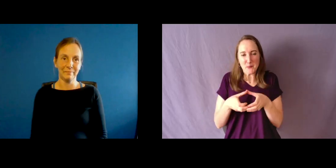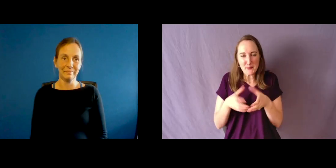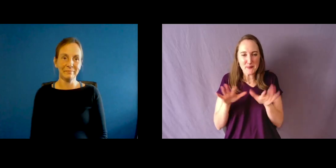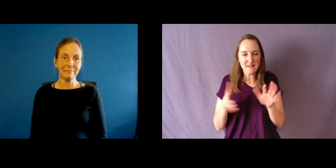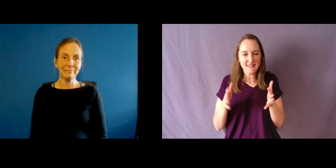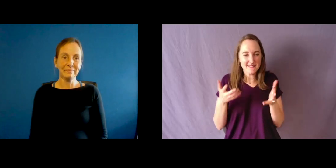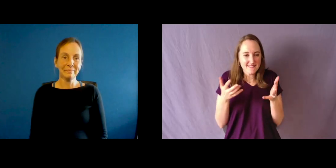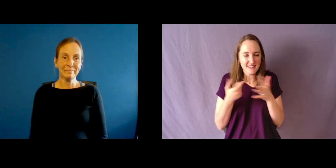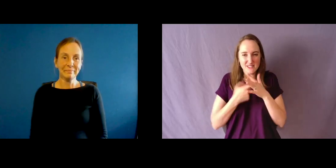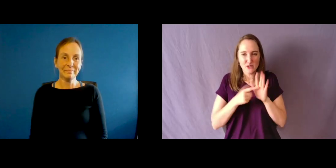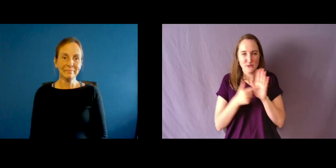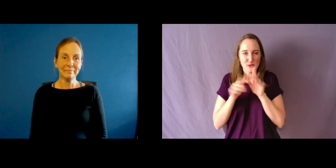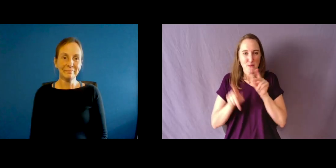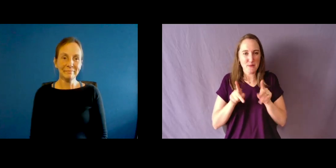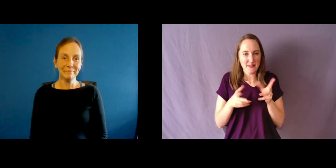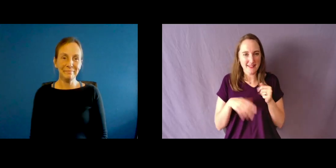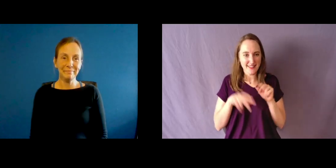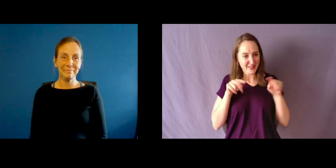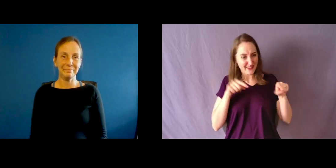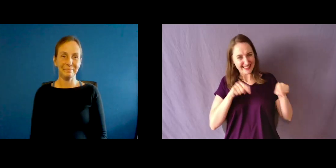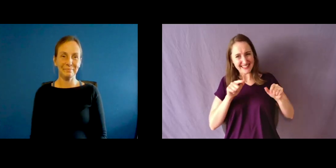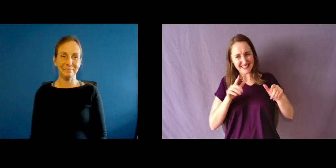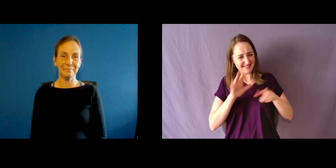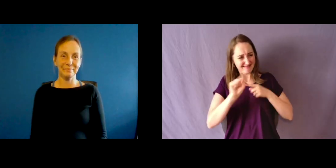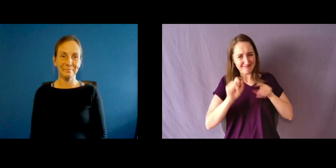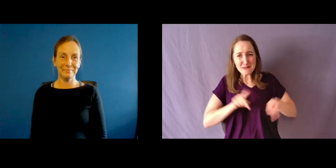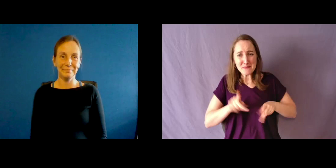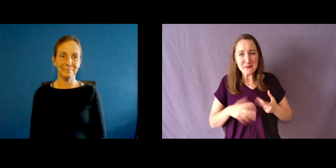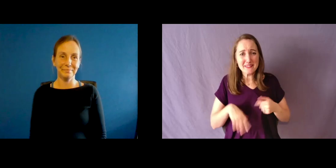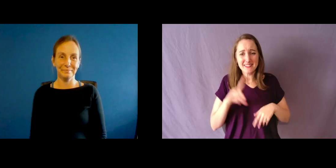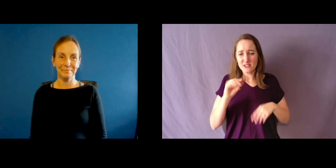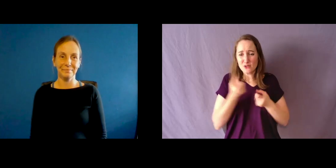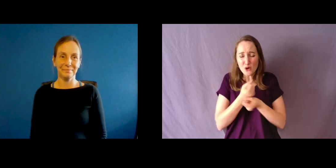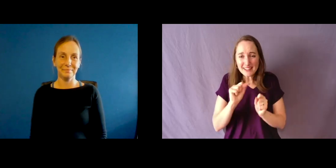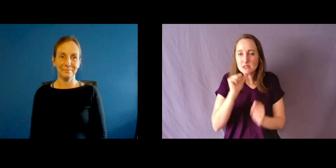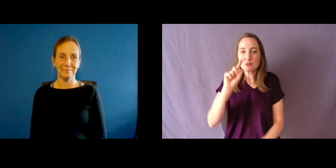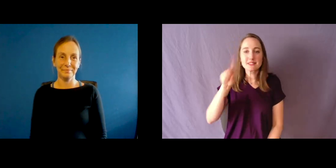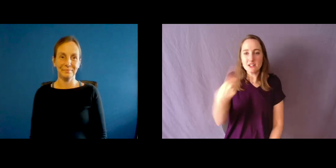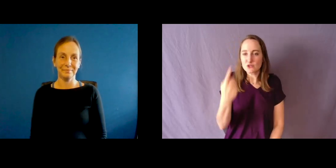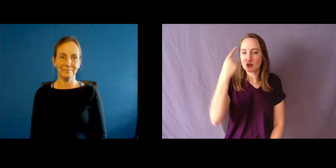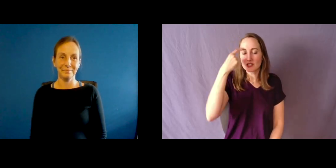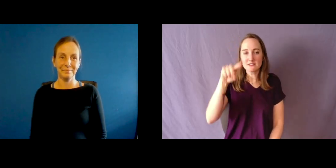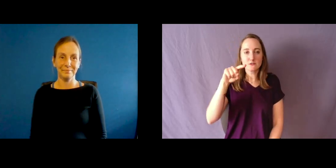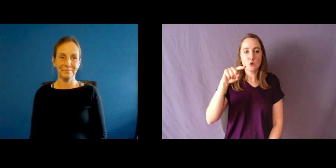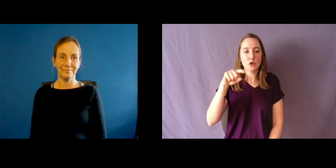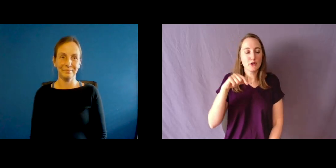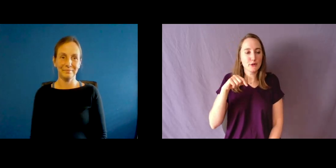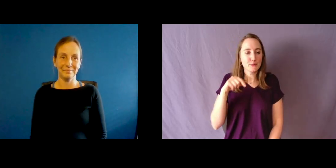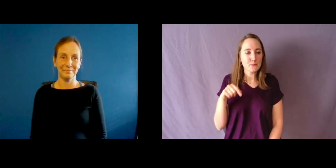kind of start to show people, like look at these awesome people, look at this, dog rescue is not just for what I